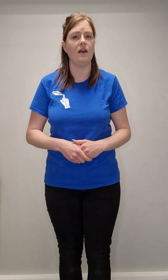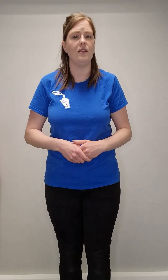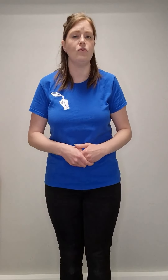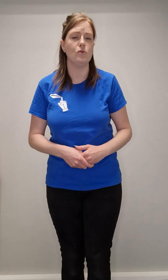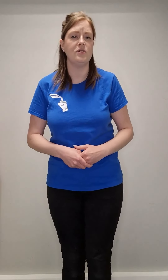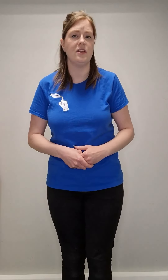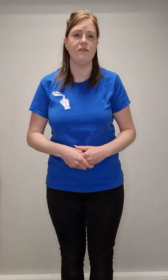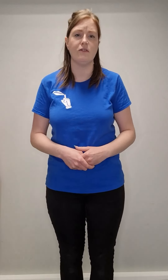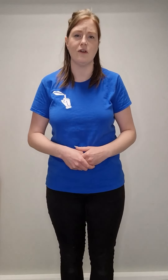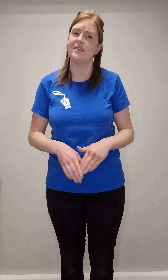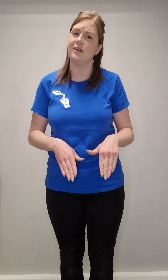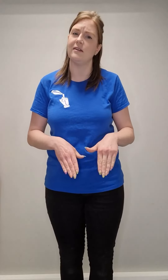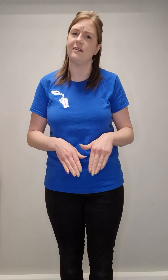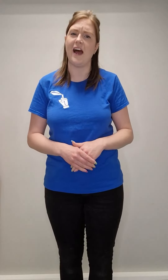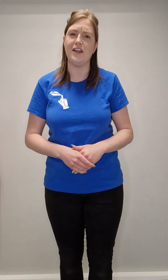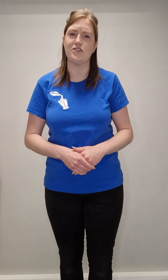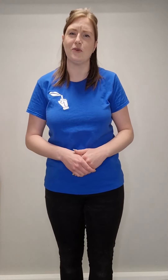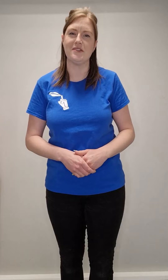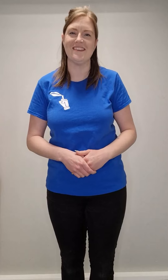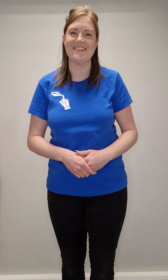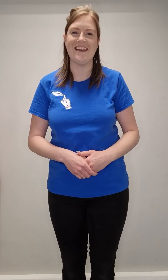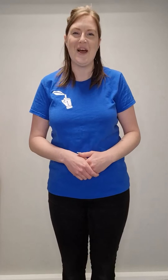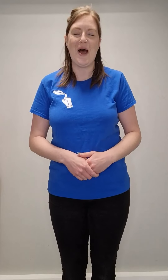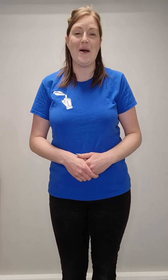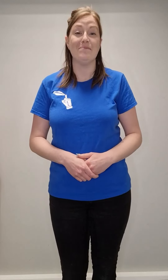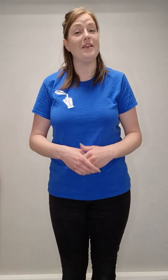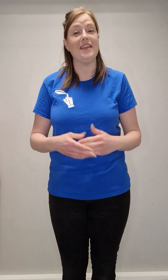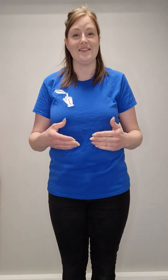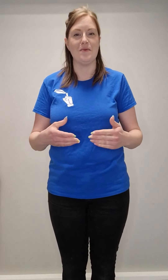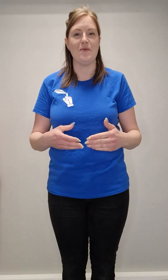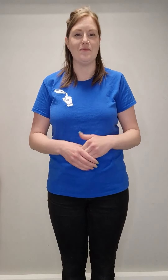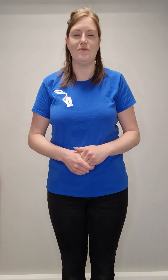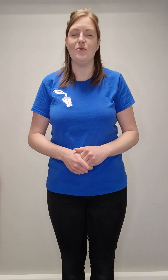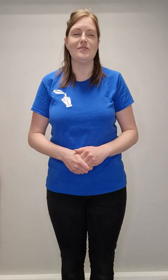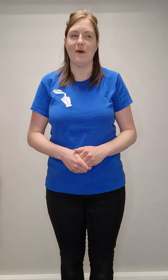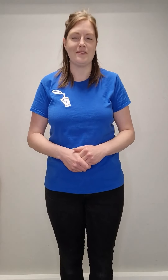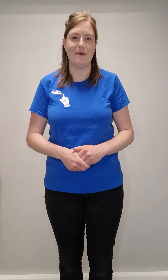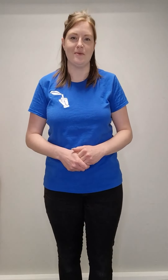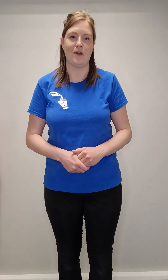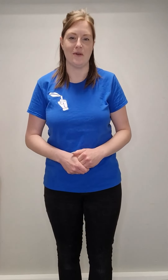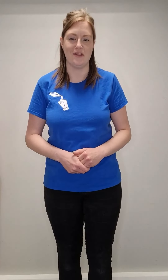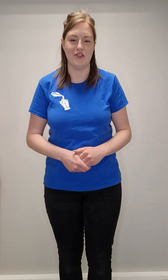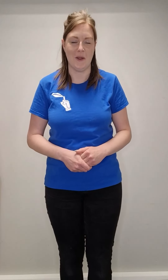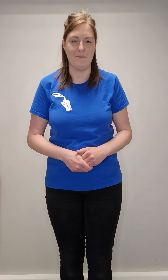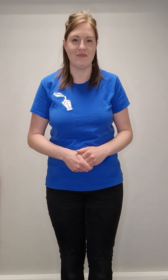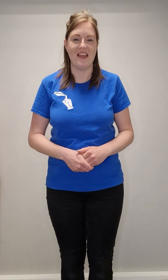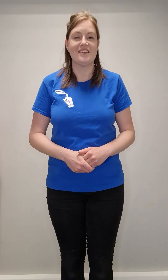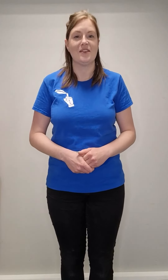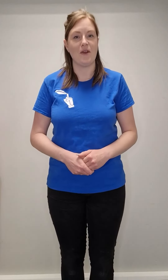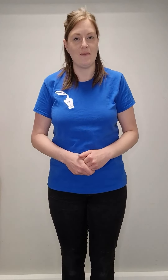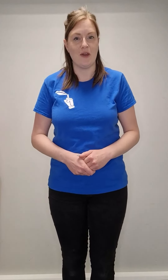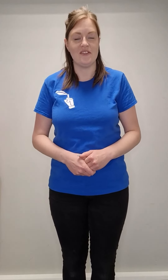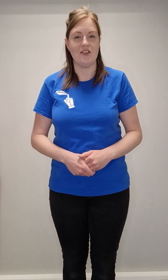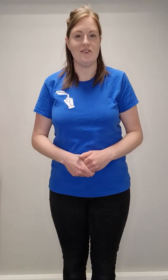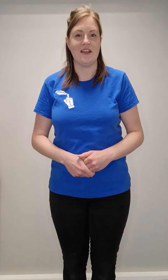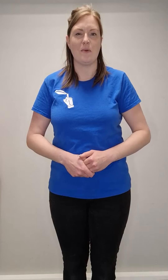slightly rude if you've got a certain age of audience, but yes, we use the one that's most appropriate to you. So the one I'm going to teach you today is